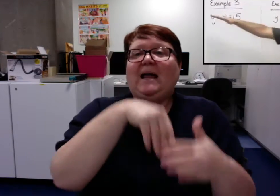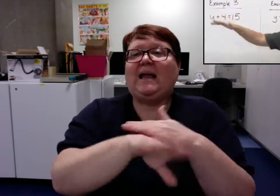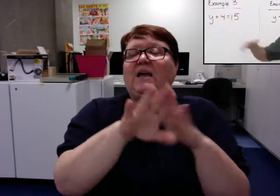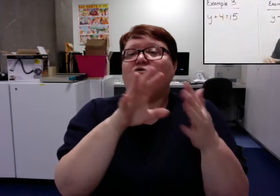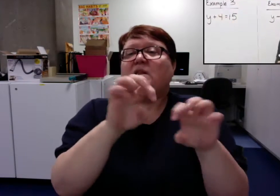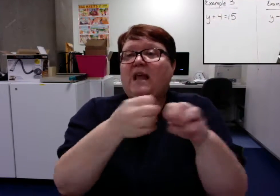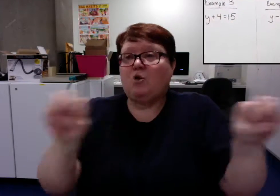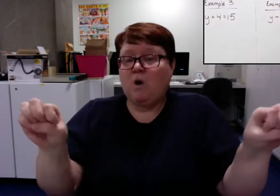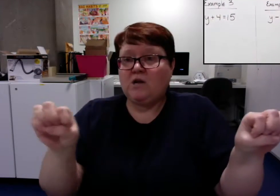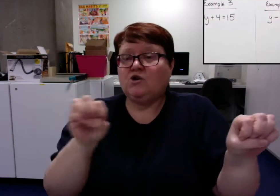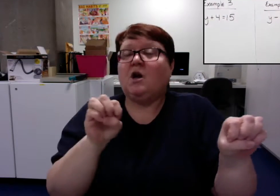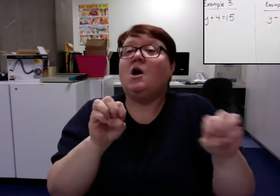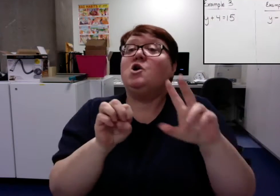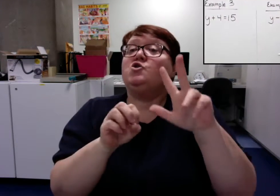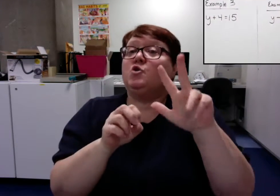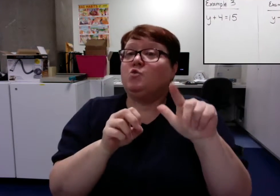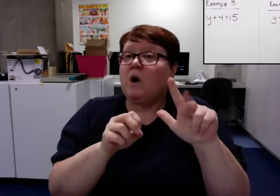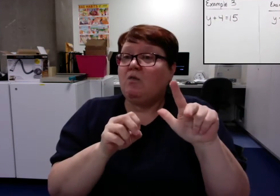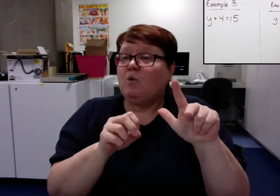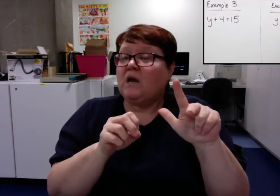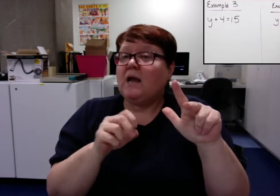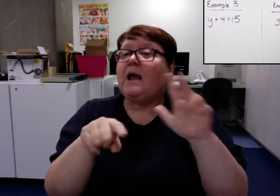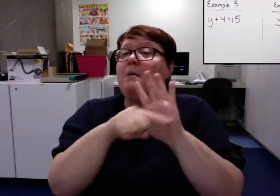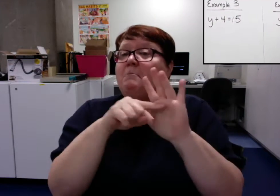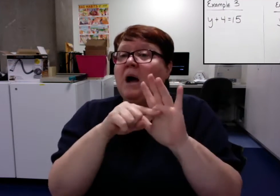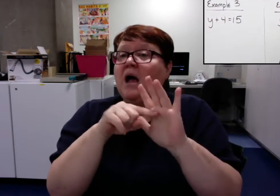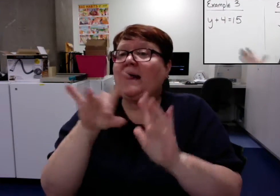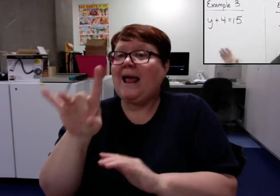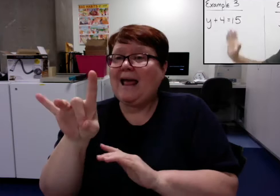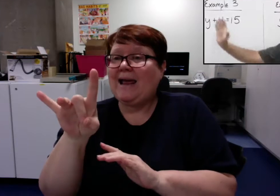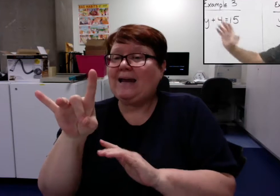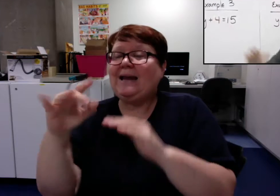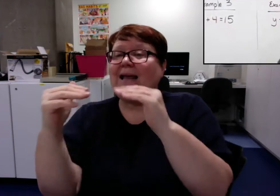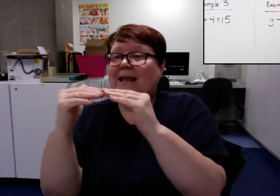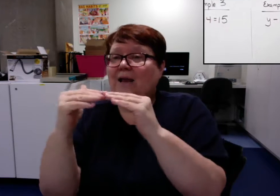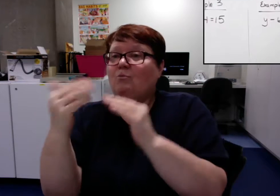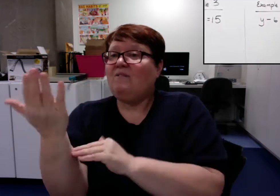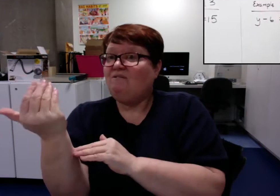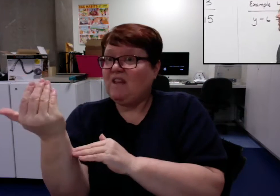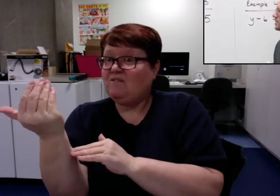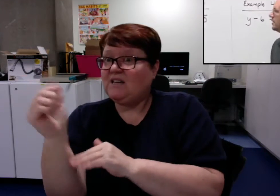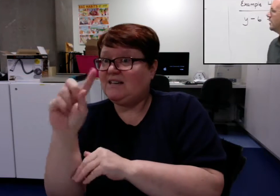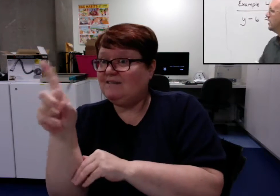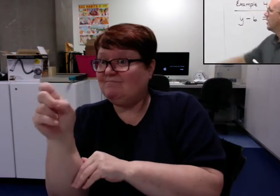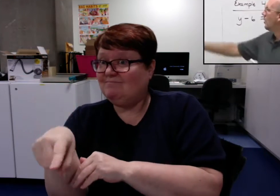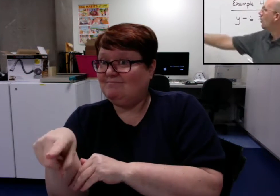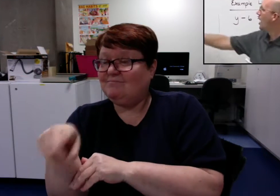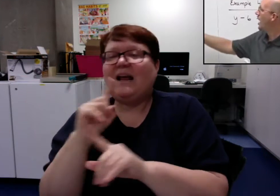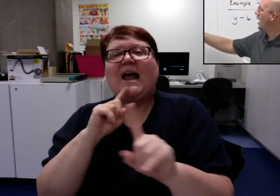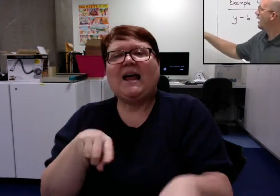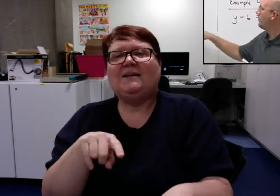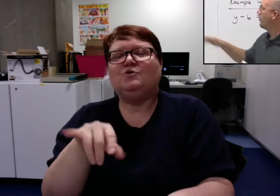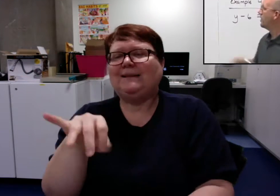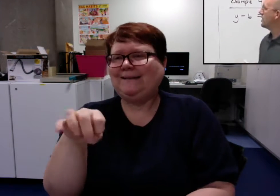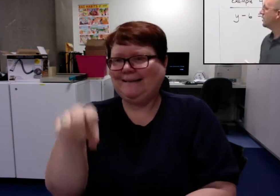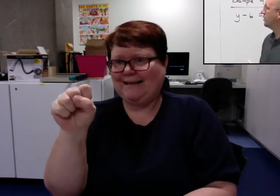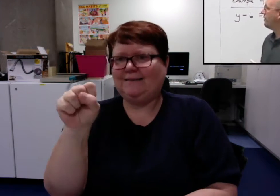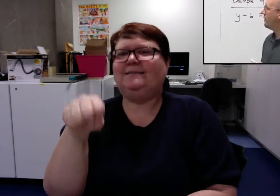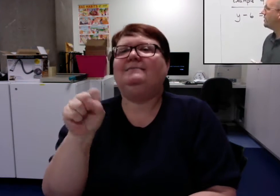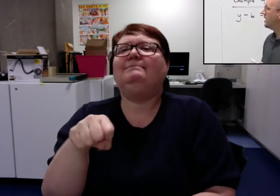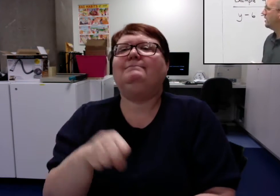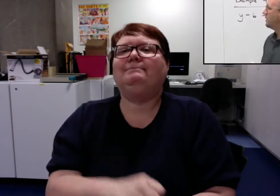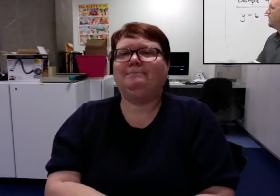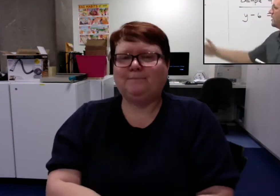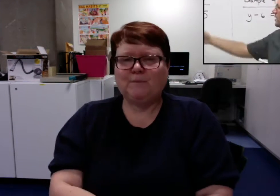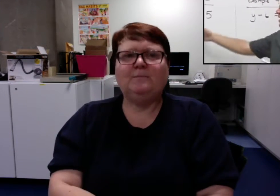which reinforce what we've already done. And we'll move through these a little bit quicker since we've already gone through the steps. Y add 4 is equal